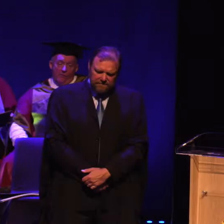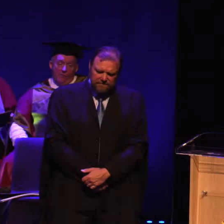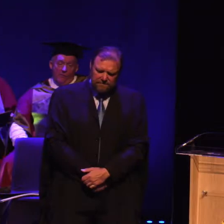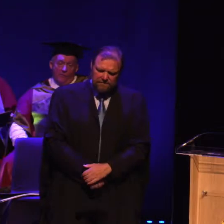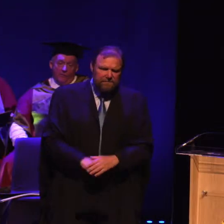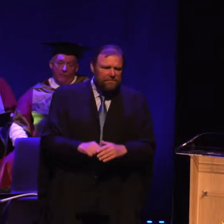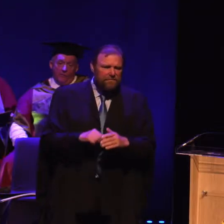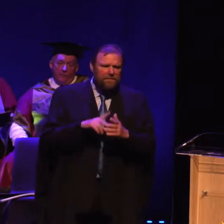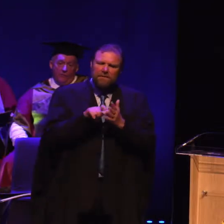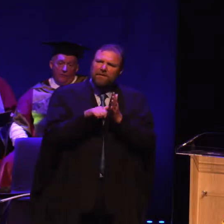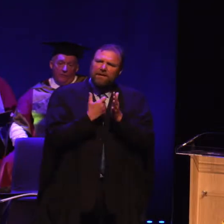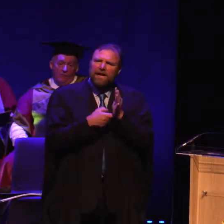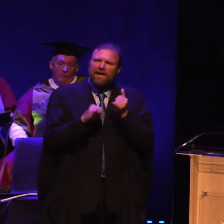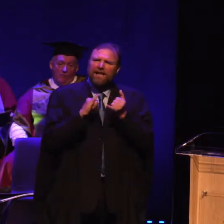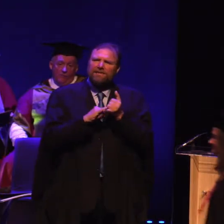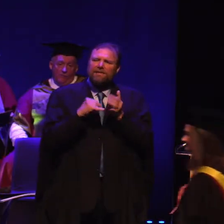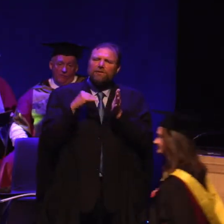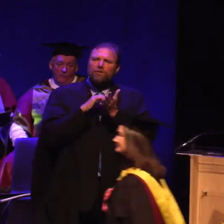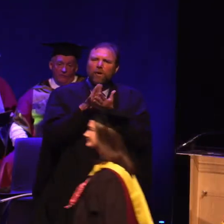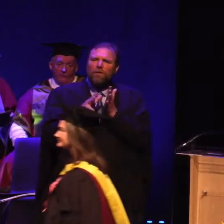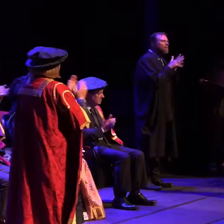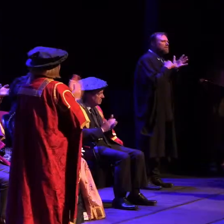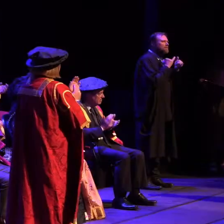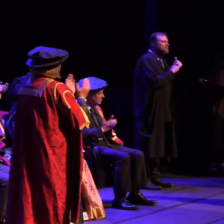Kerios Thomas.